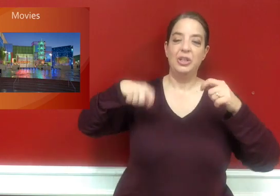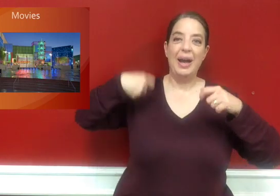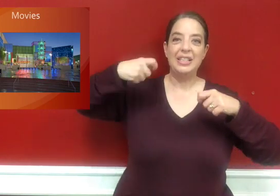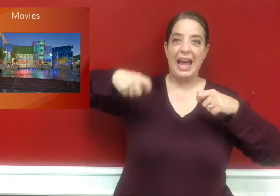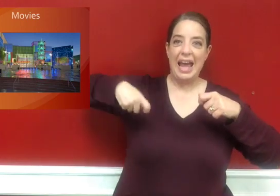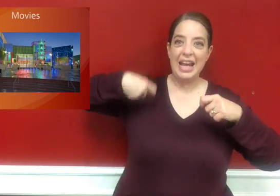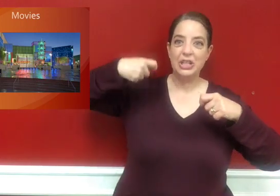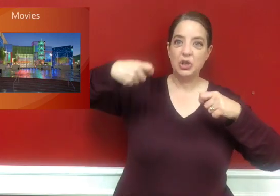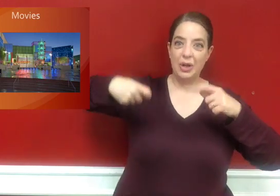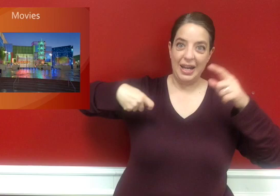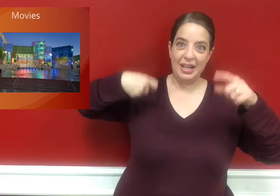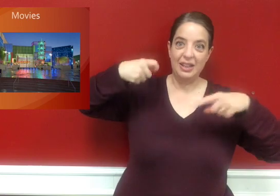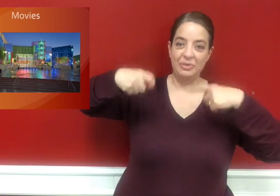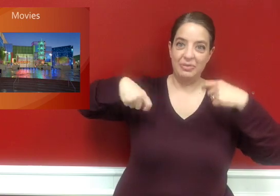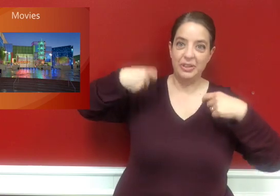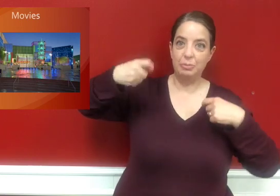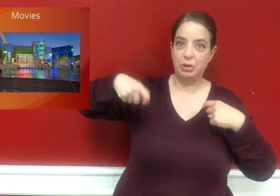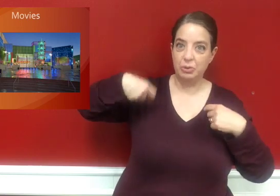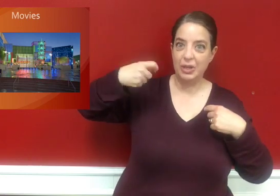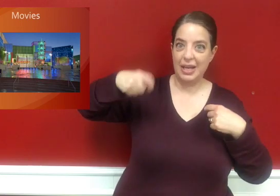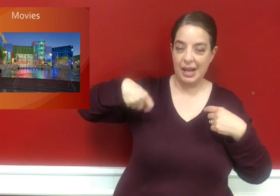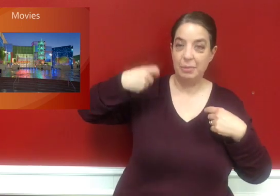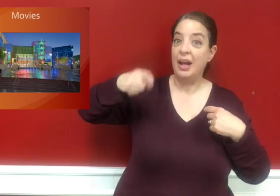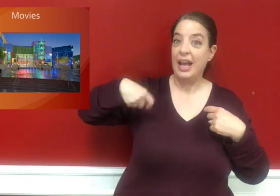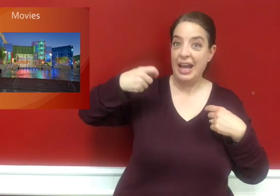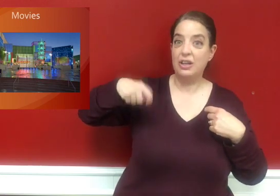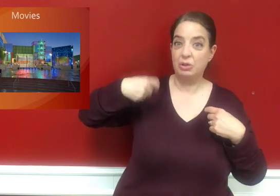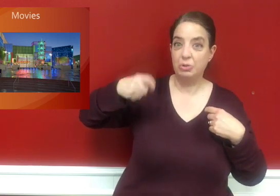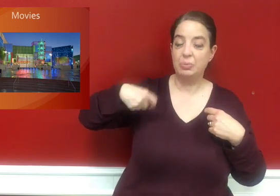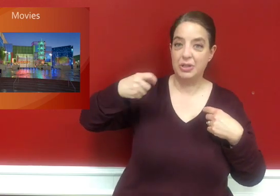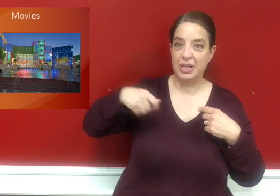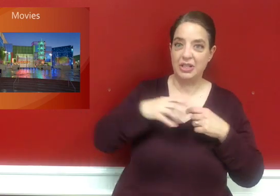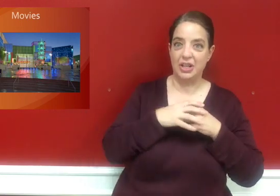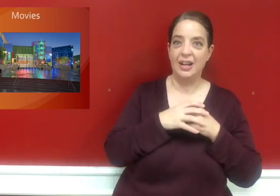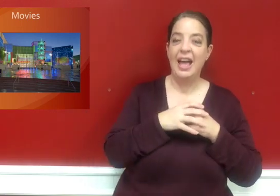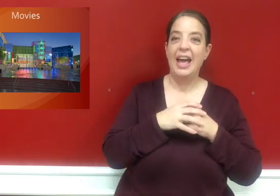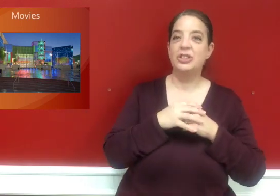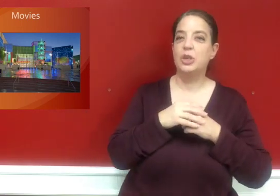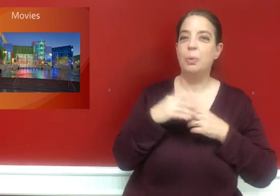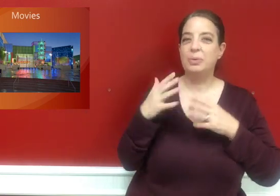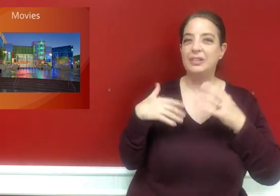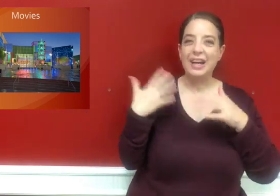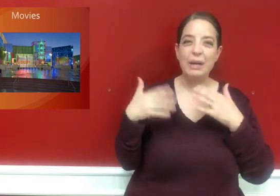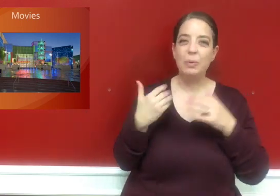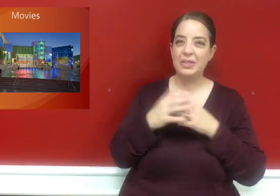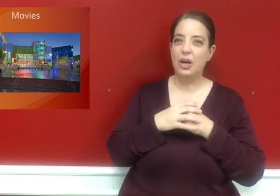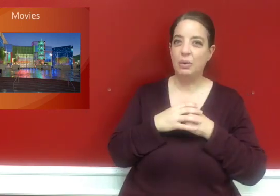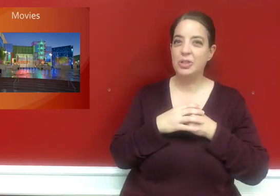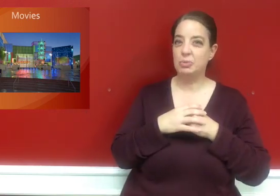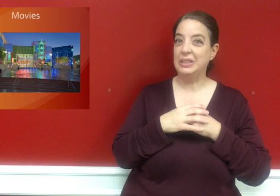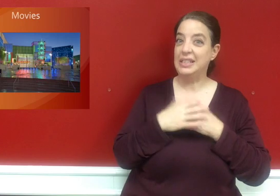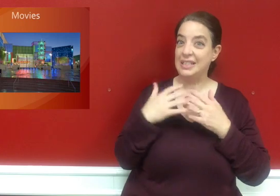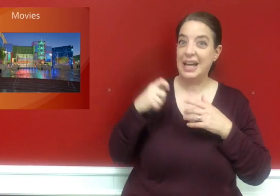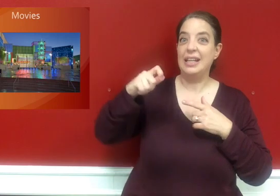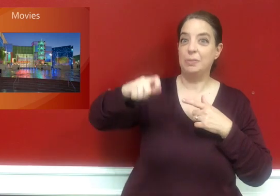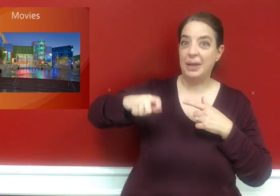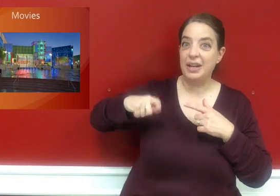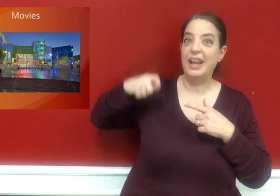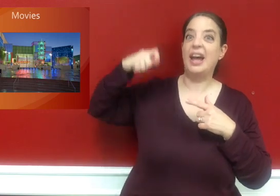had to hand crank the film through the camera and through the projector. And so the light wasn't always really steady, depending on how